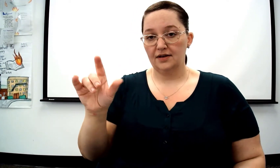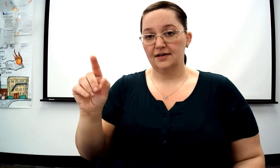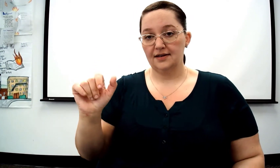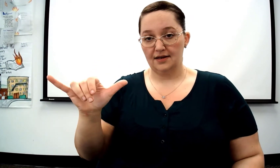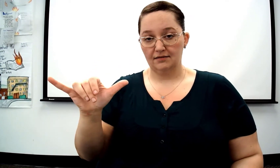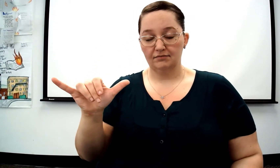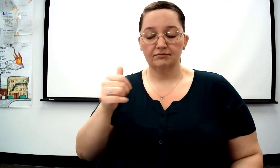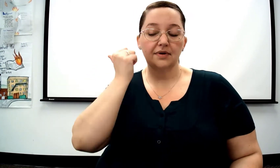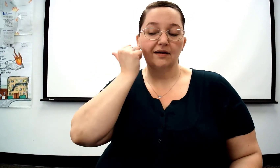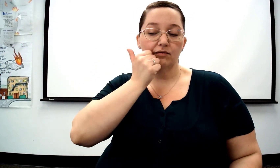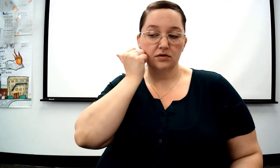day.